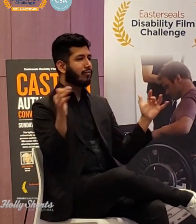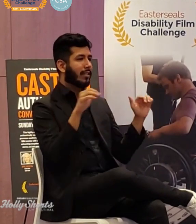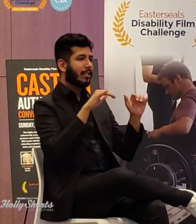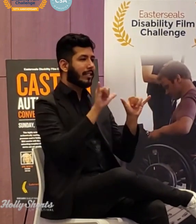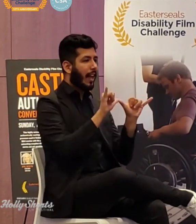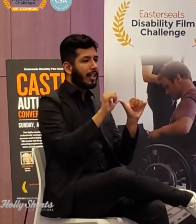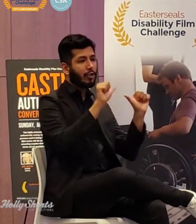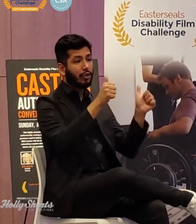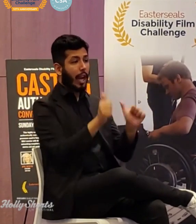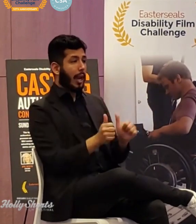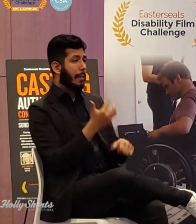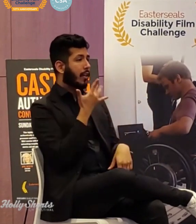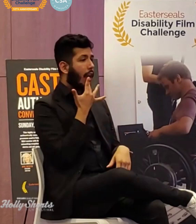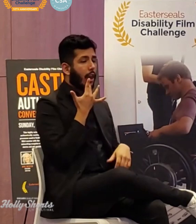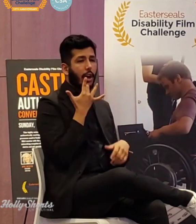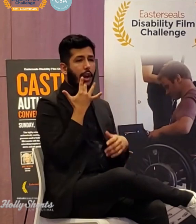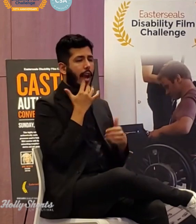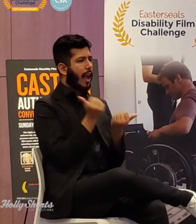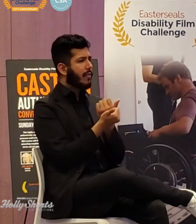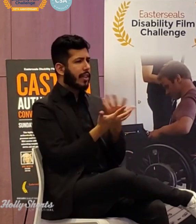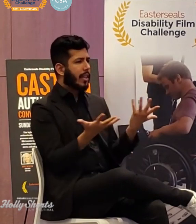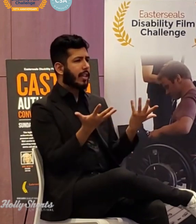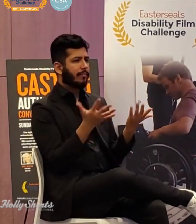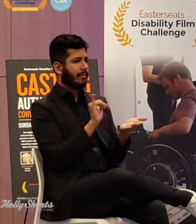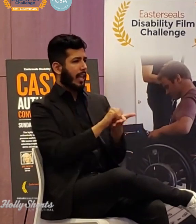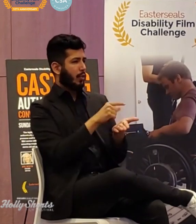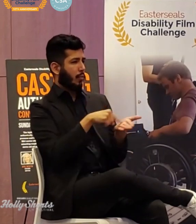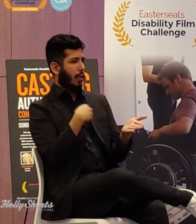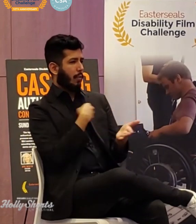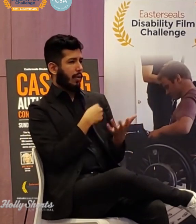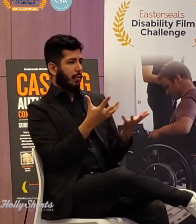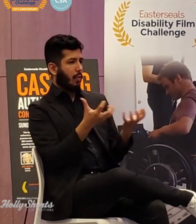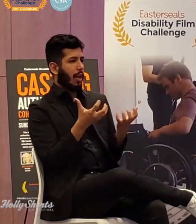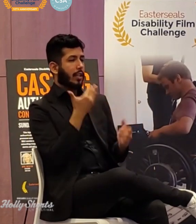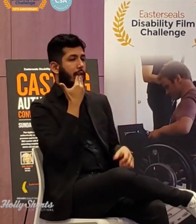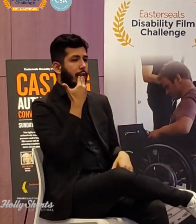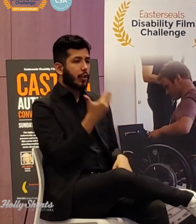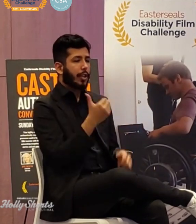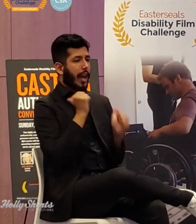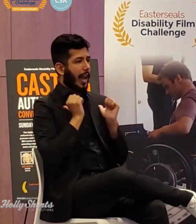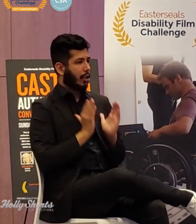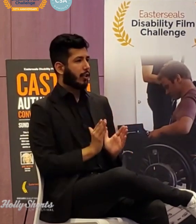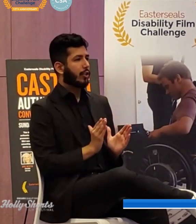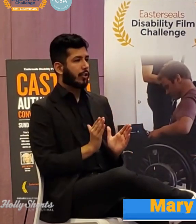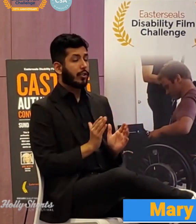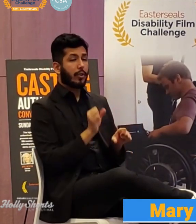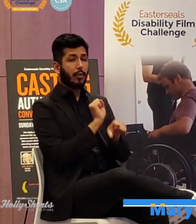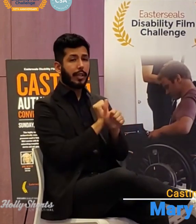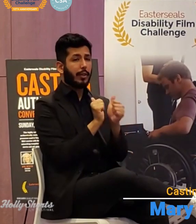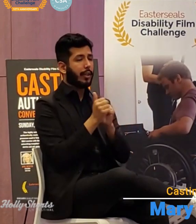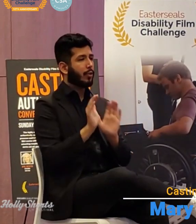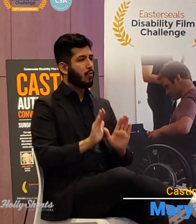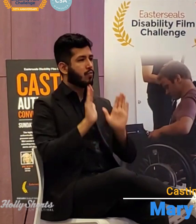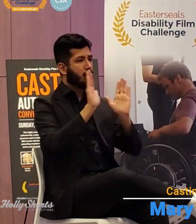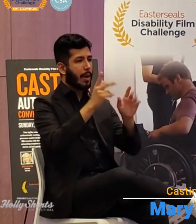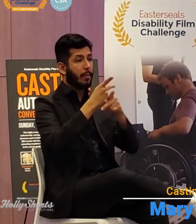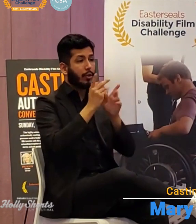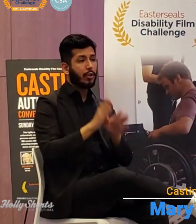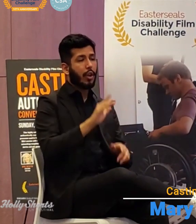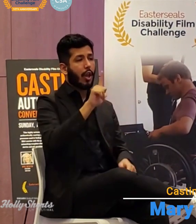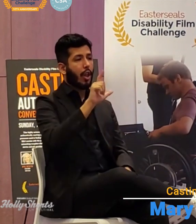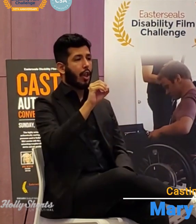shape, every color, everything. That's all we want, like good actors. And so, you know, working with really great producers, Lord and